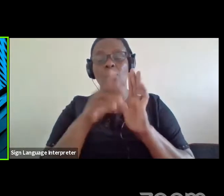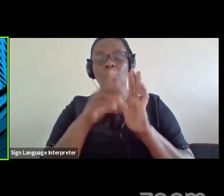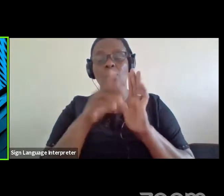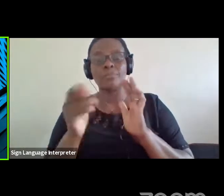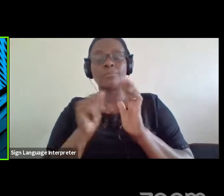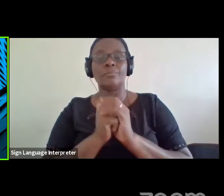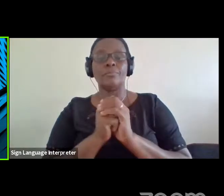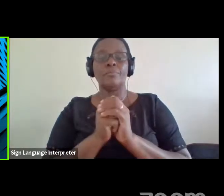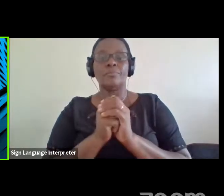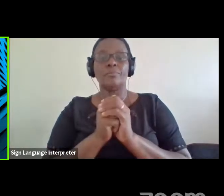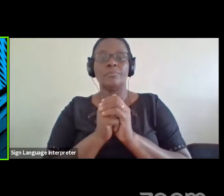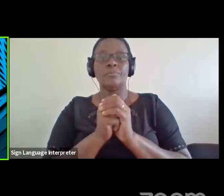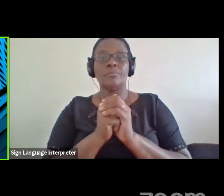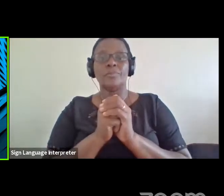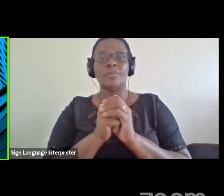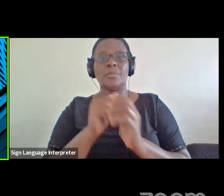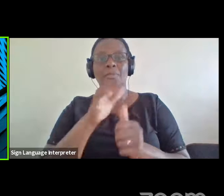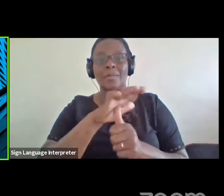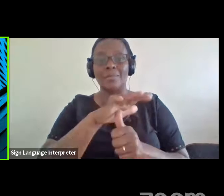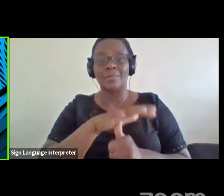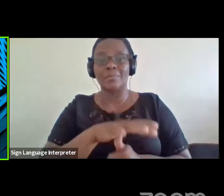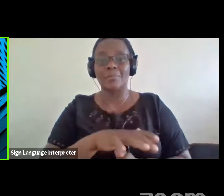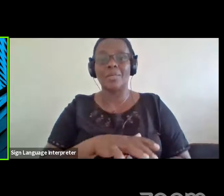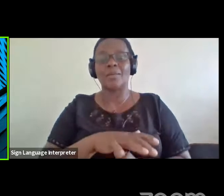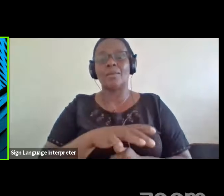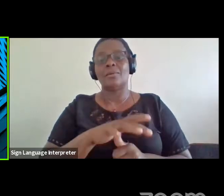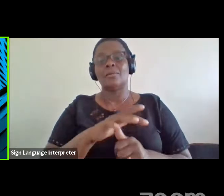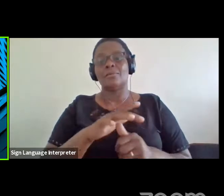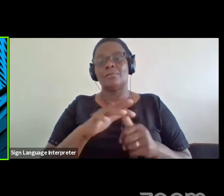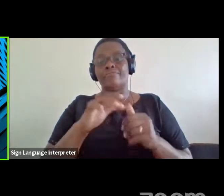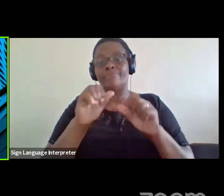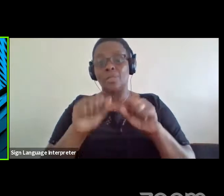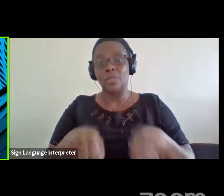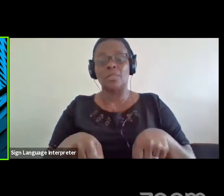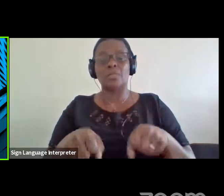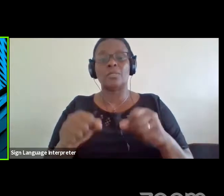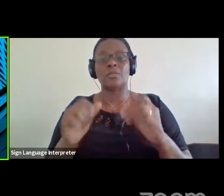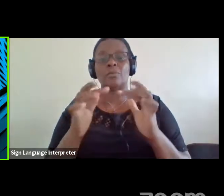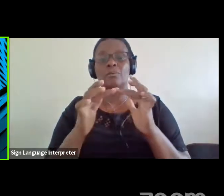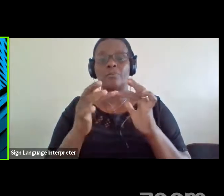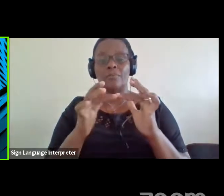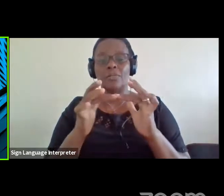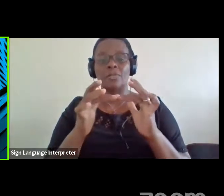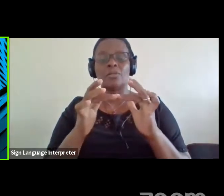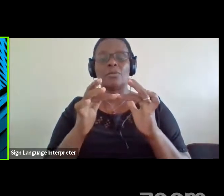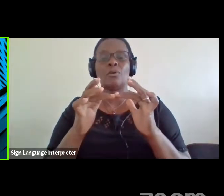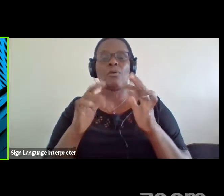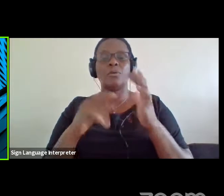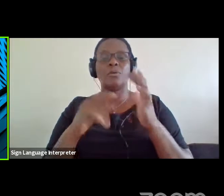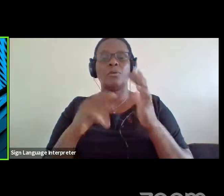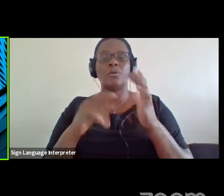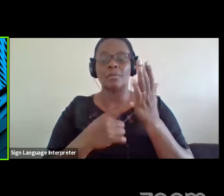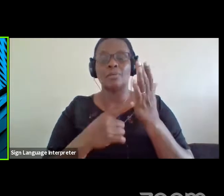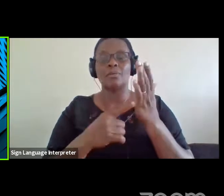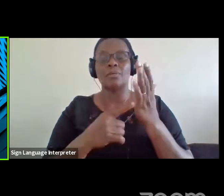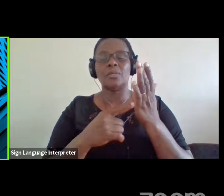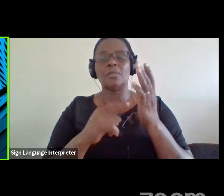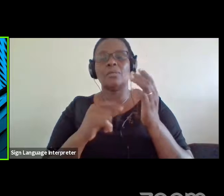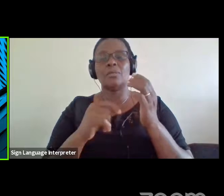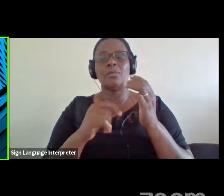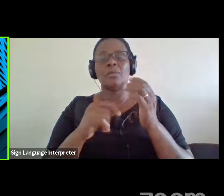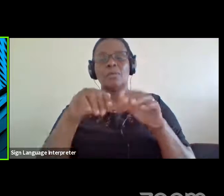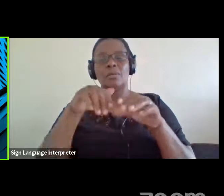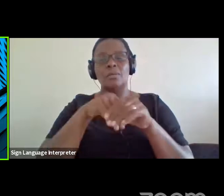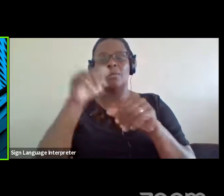that undermine the potential of digital technology to drive the continent's, or in this case, Africa's